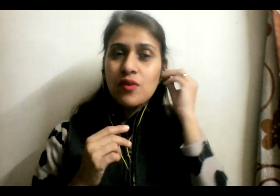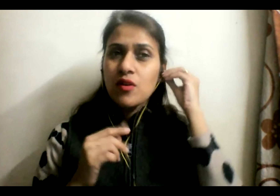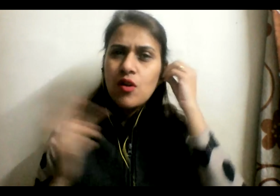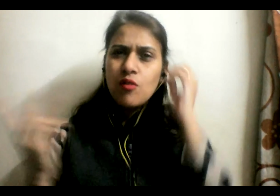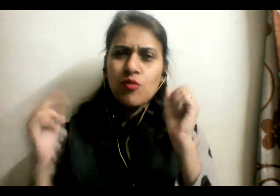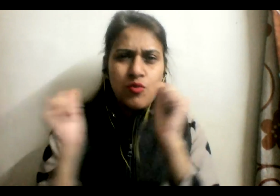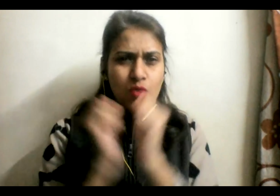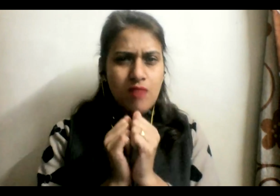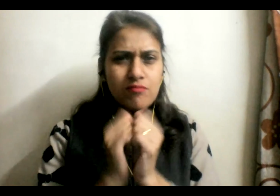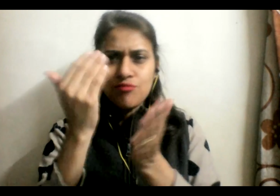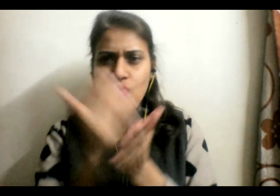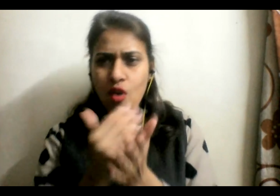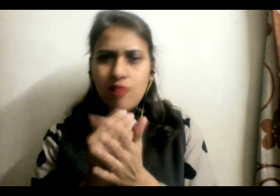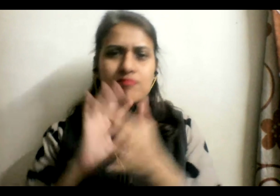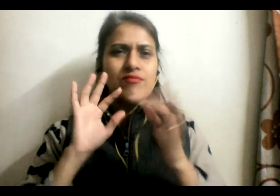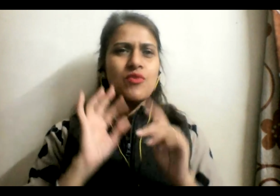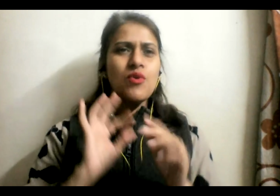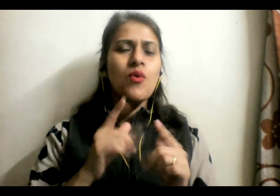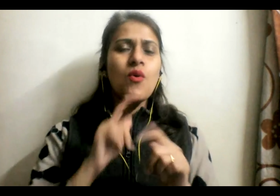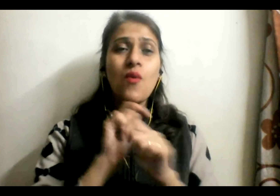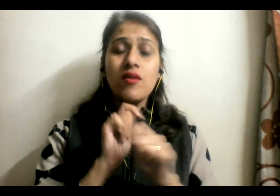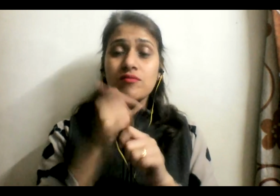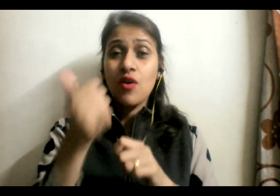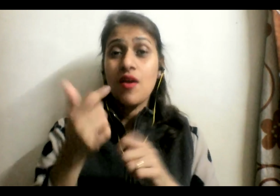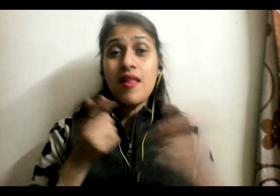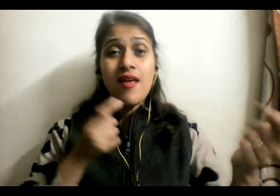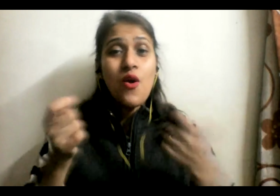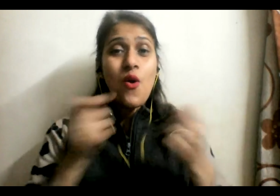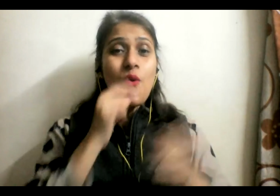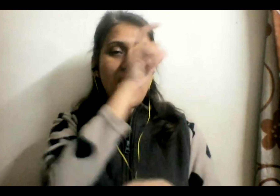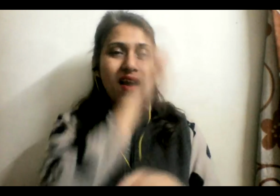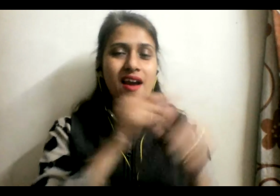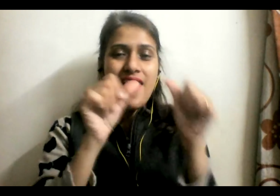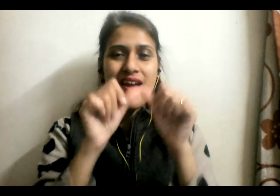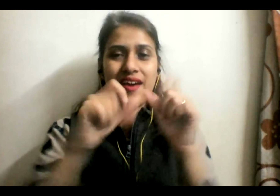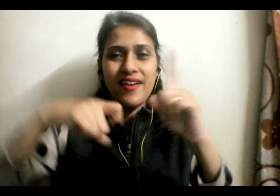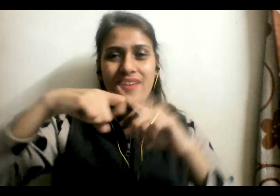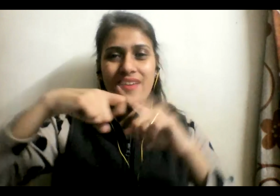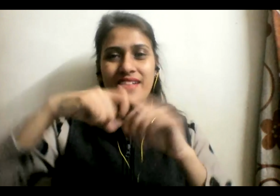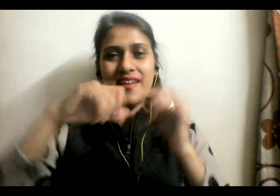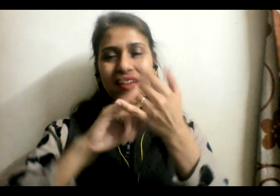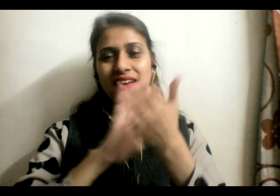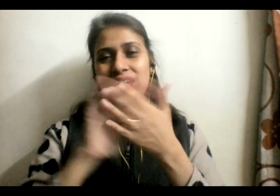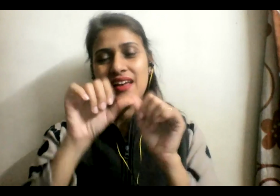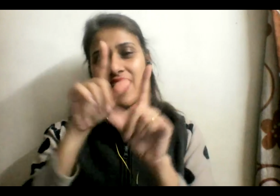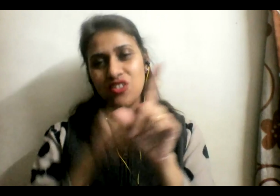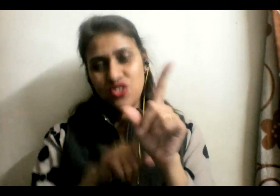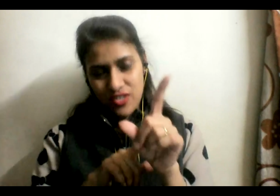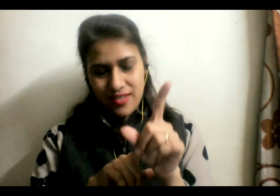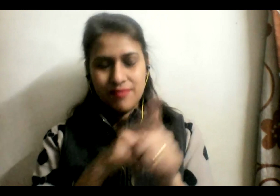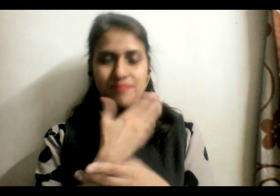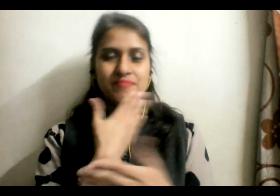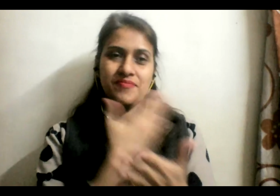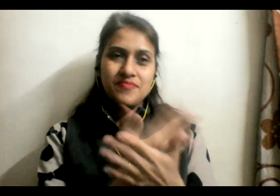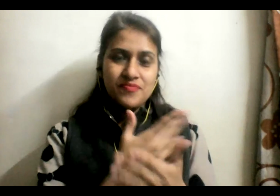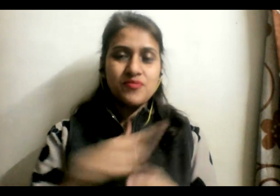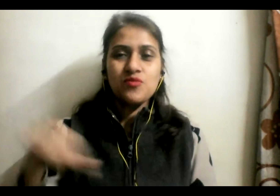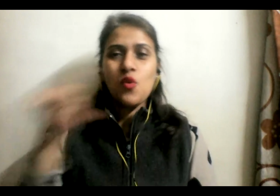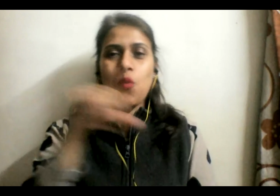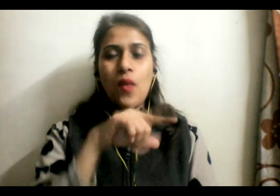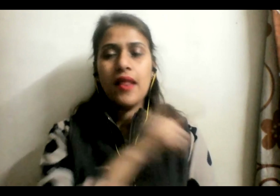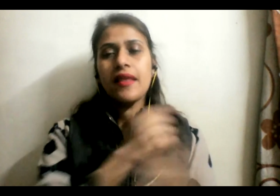this program, Akshay ji. So it's over to you, sir, and Akshay will be there to